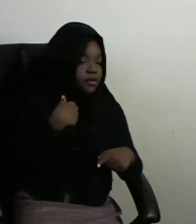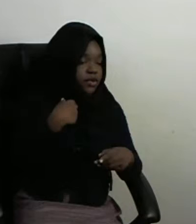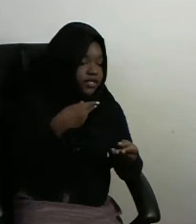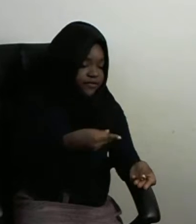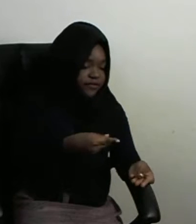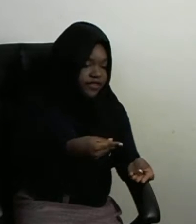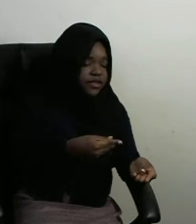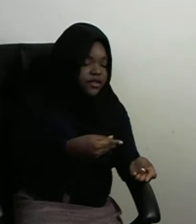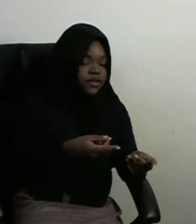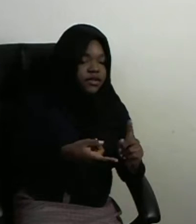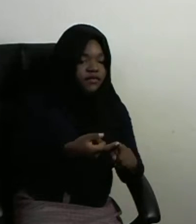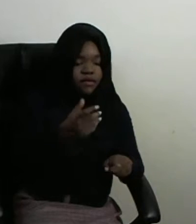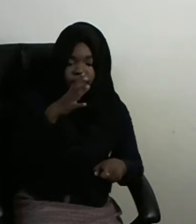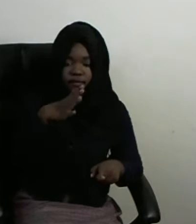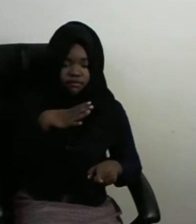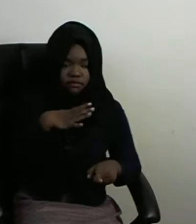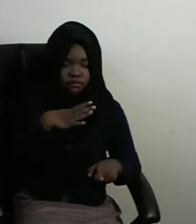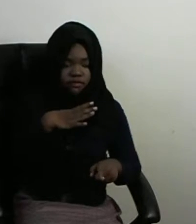breastfeeding from a lady,